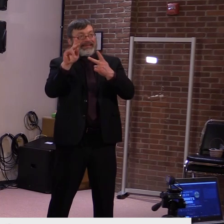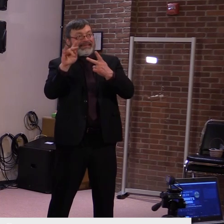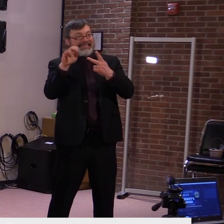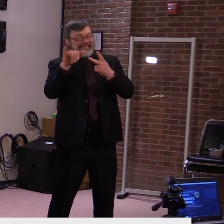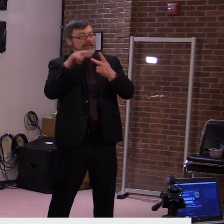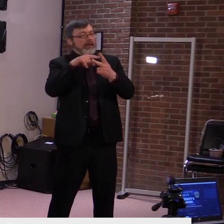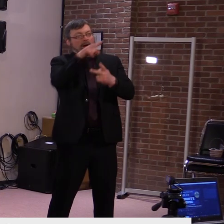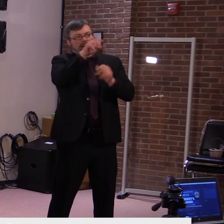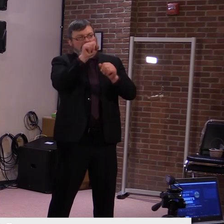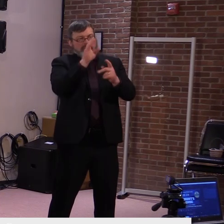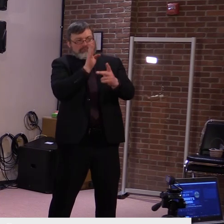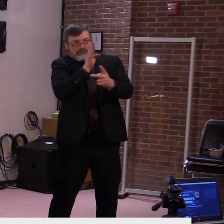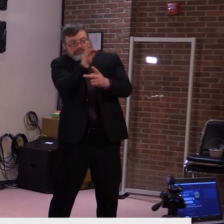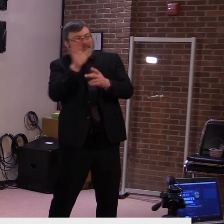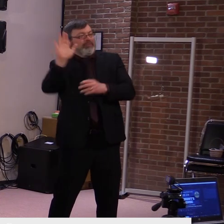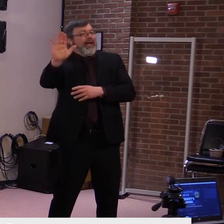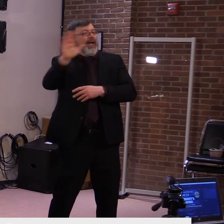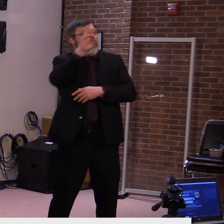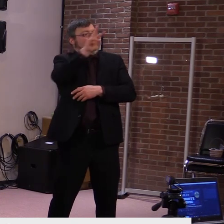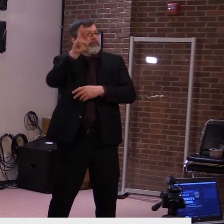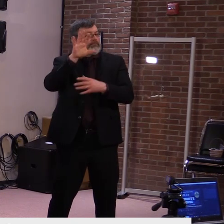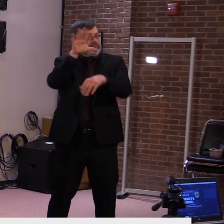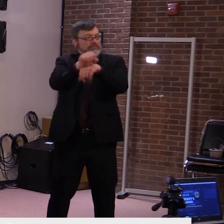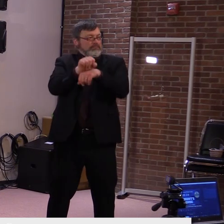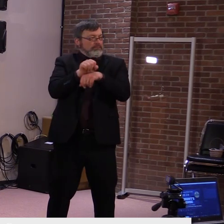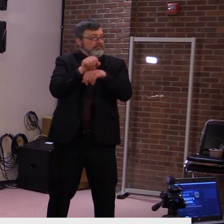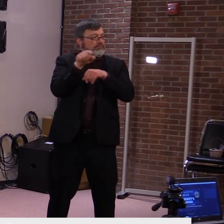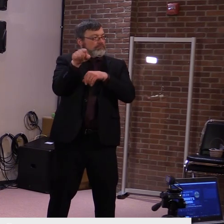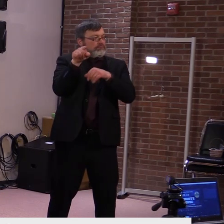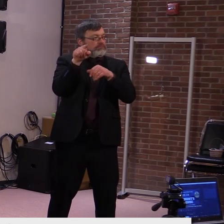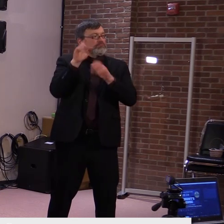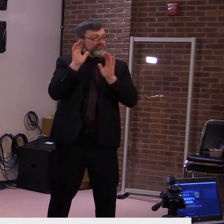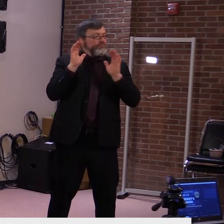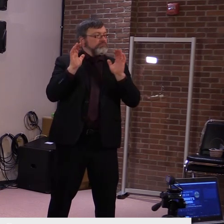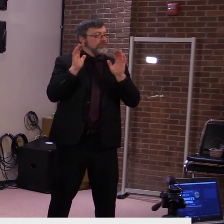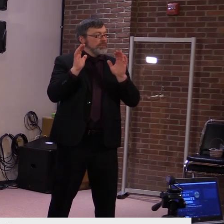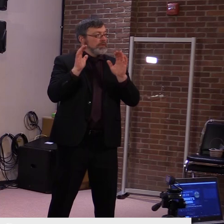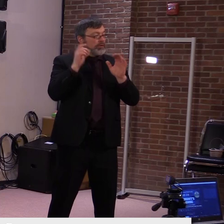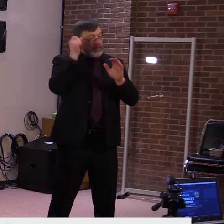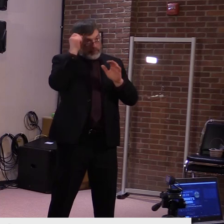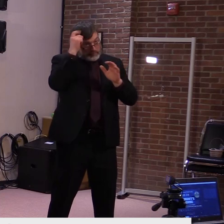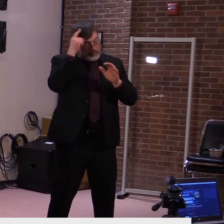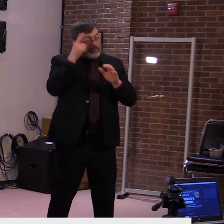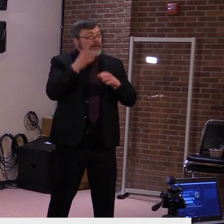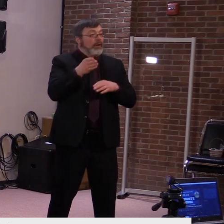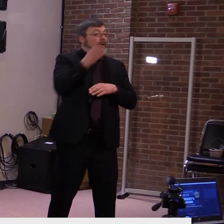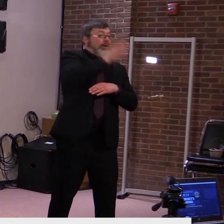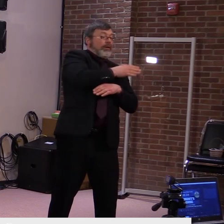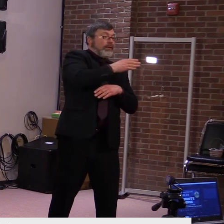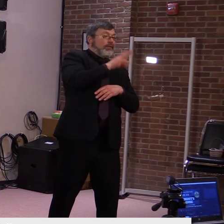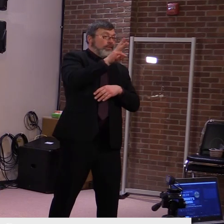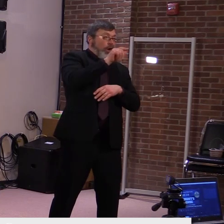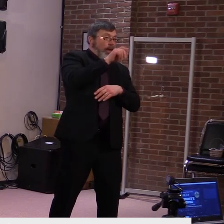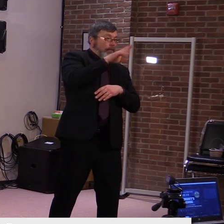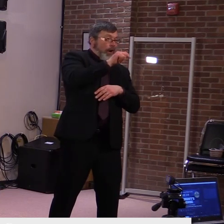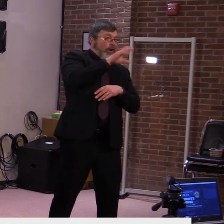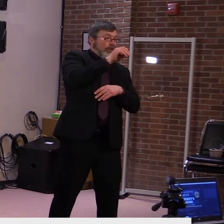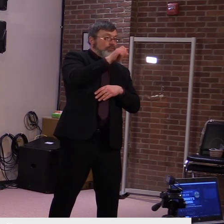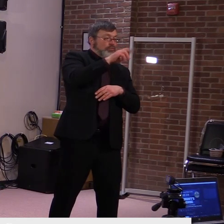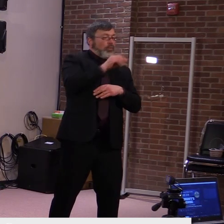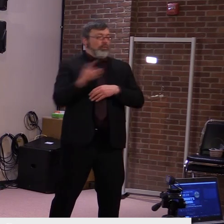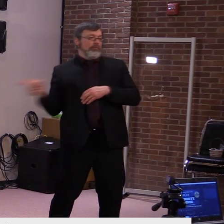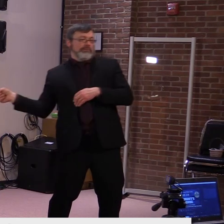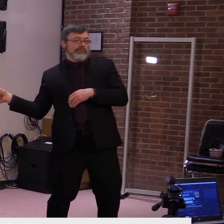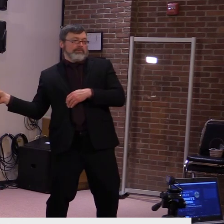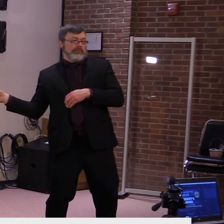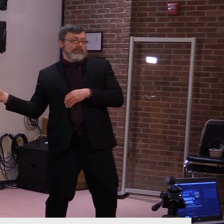phase 5, Vermonters age 16 to 64 with high-risk health conditions. As I mentioned earlier this week, phase